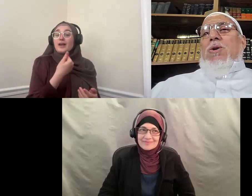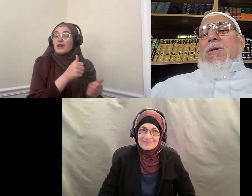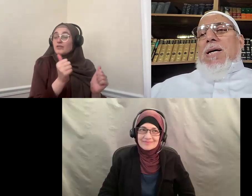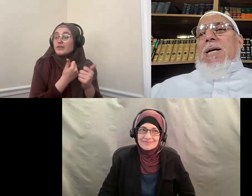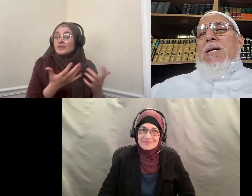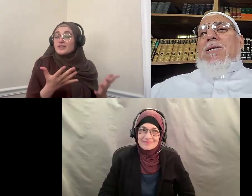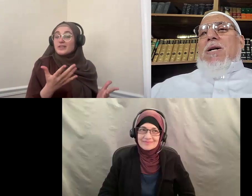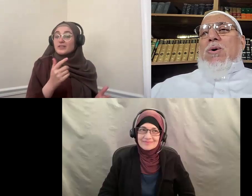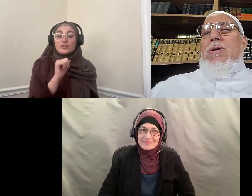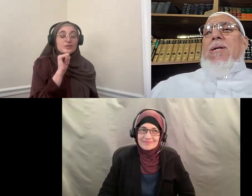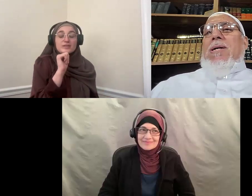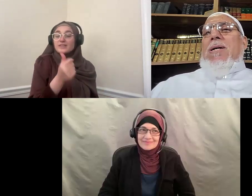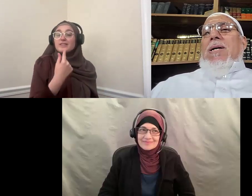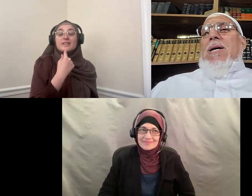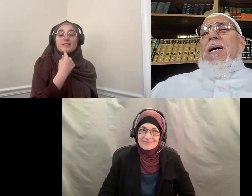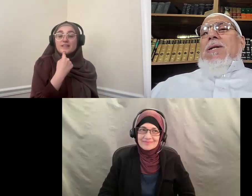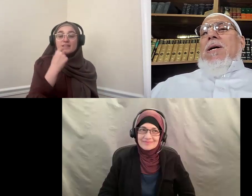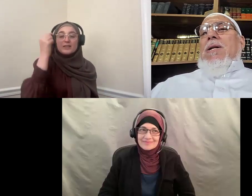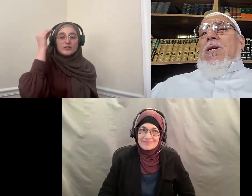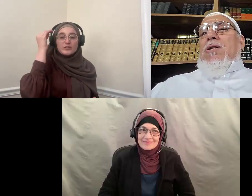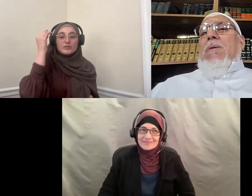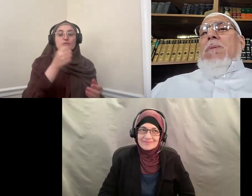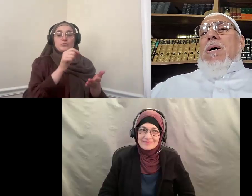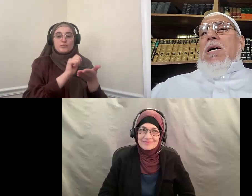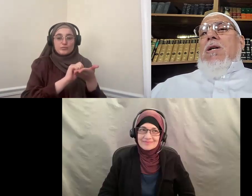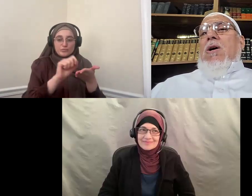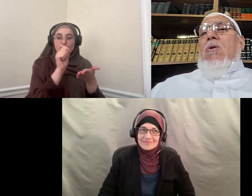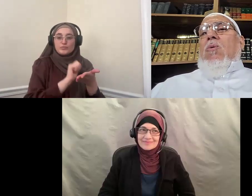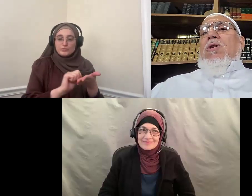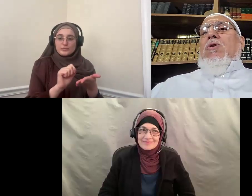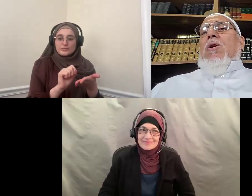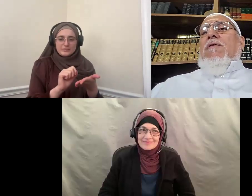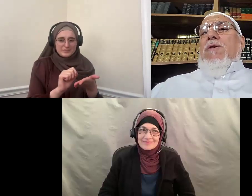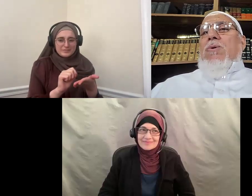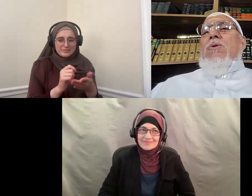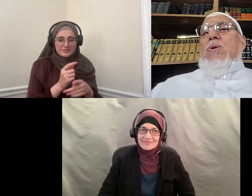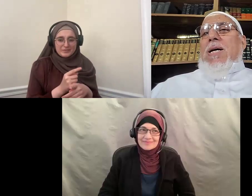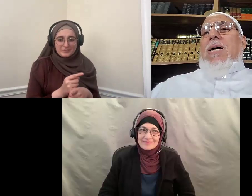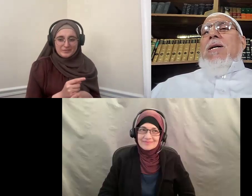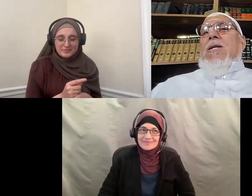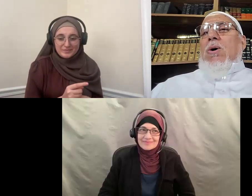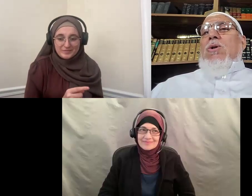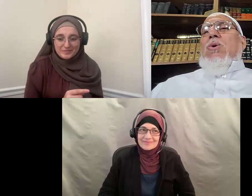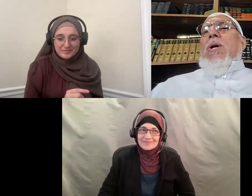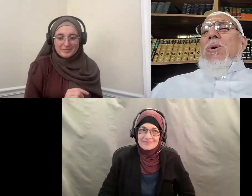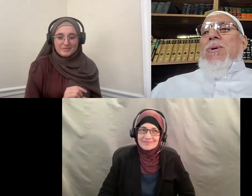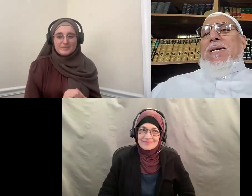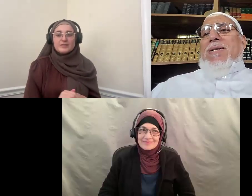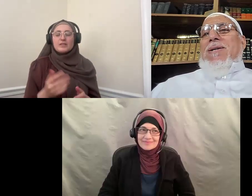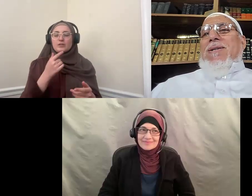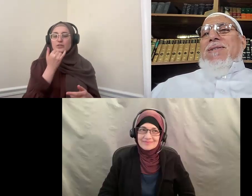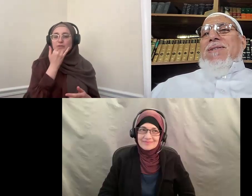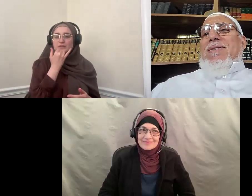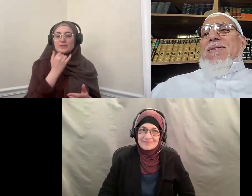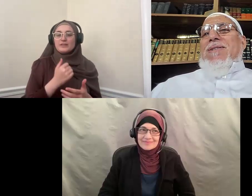behind what you say is recorded, and the intention behind what you refuse to say is also recorded.